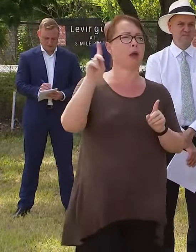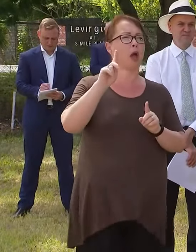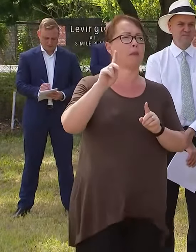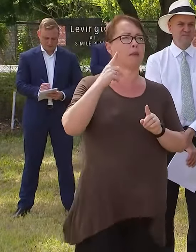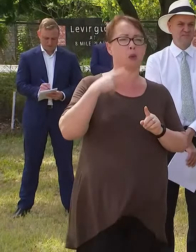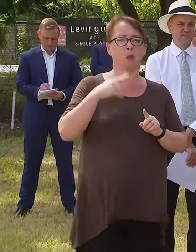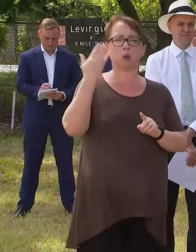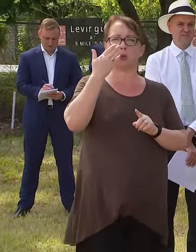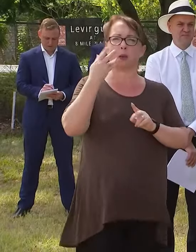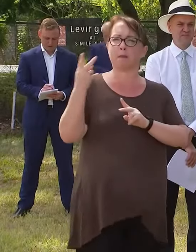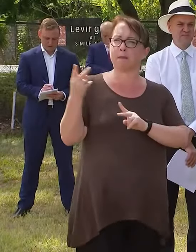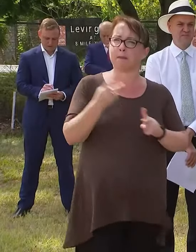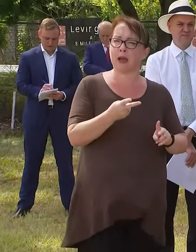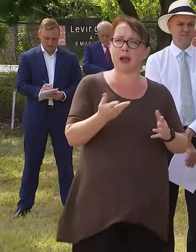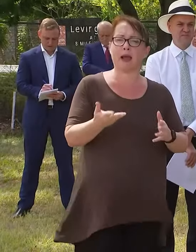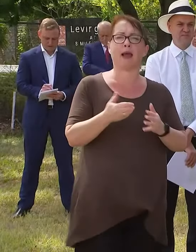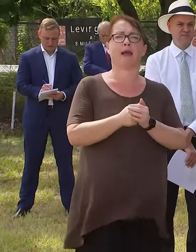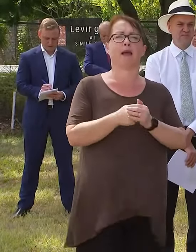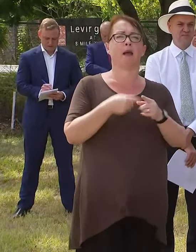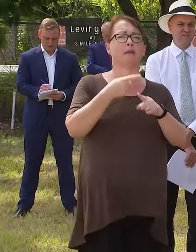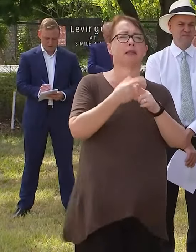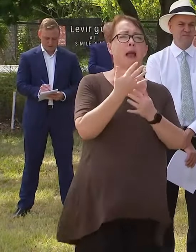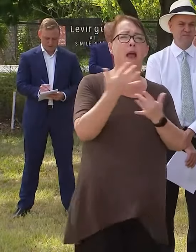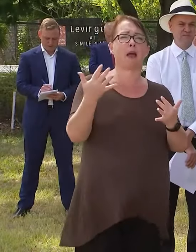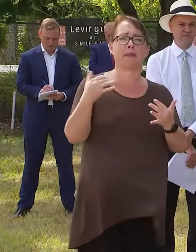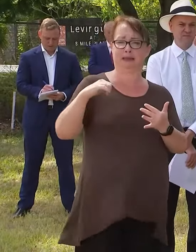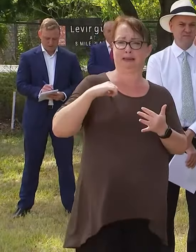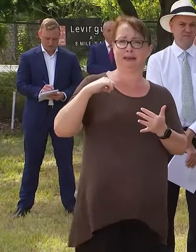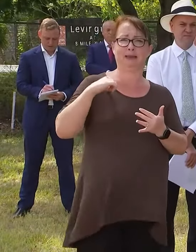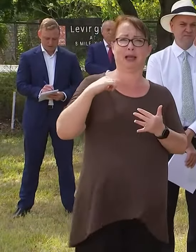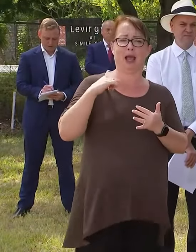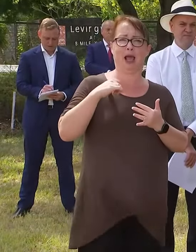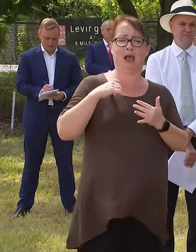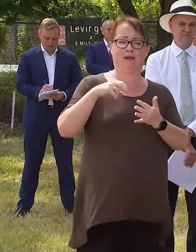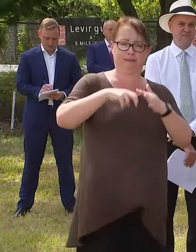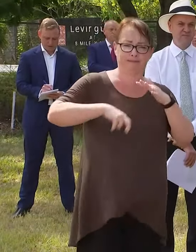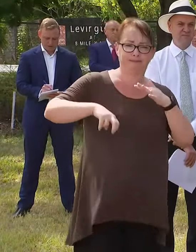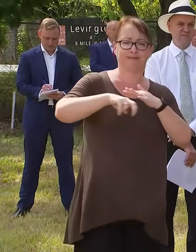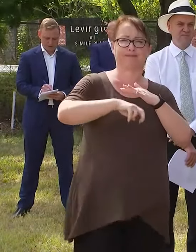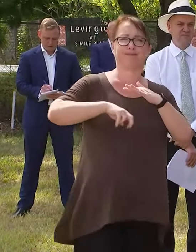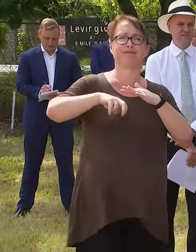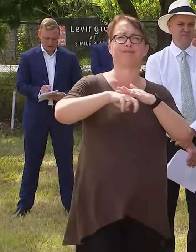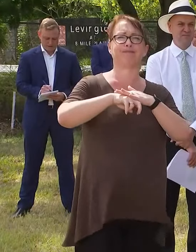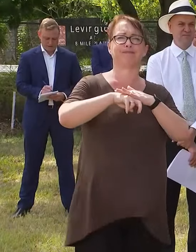going back. And the number of staff that we have quarantining and isolating